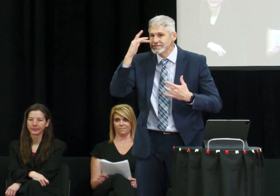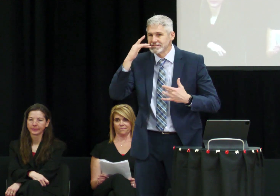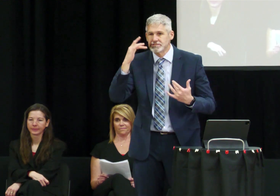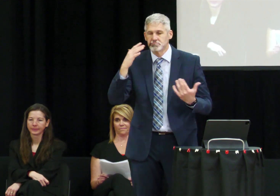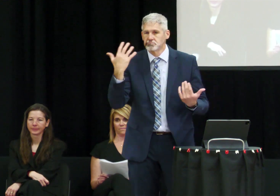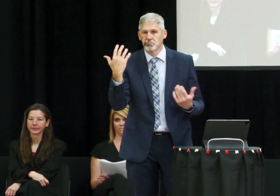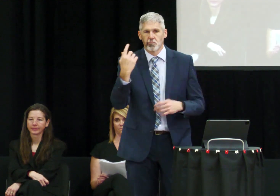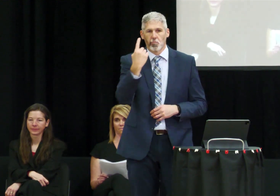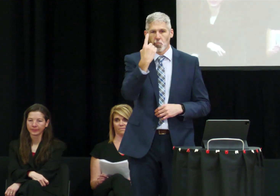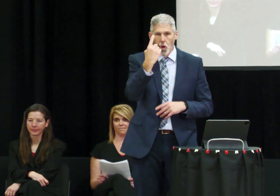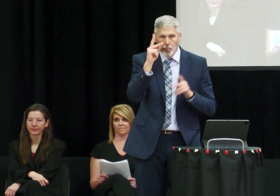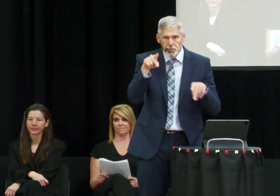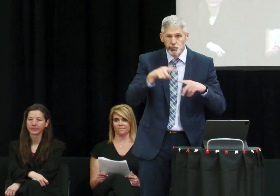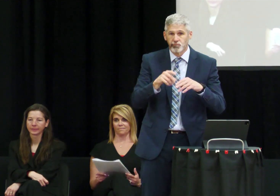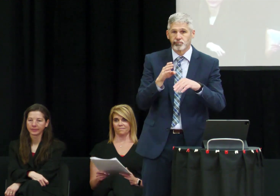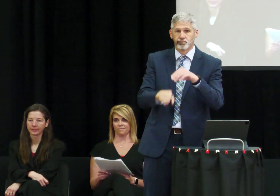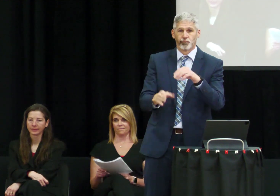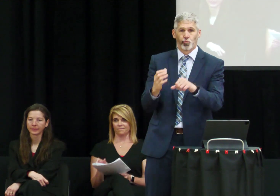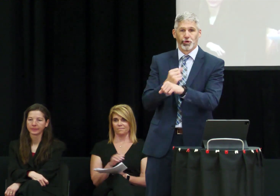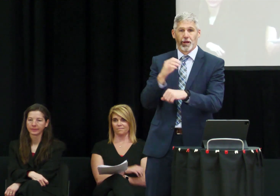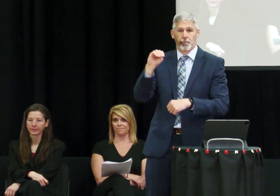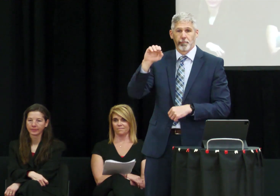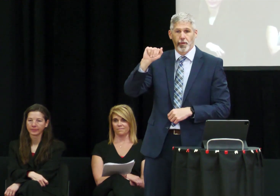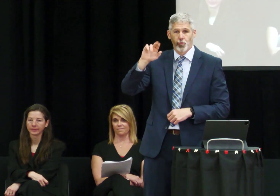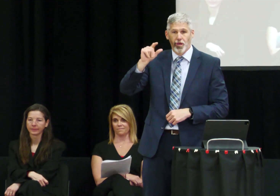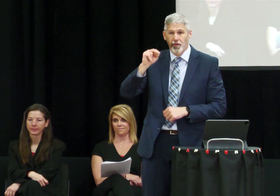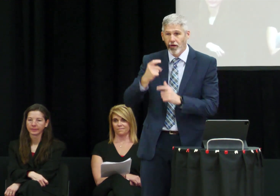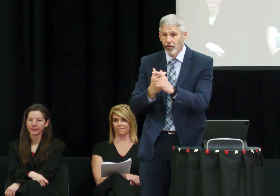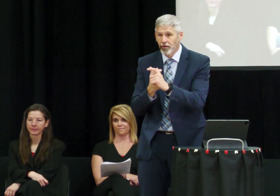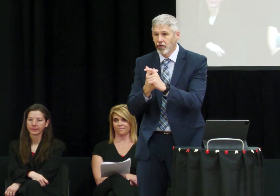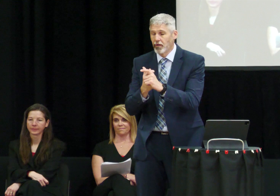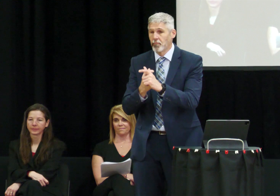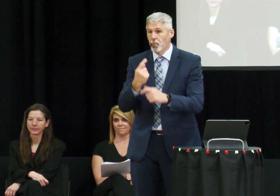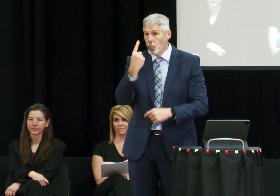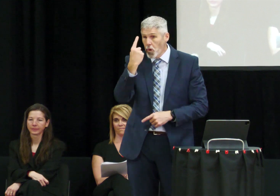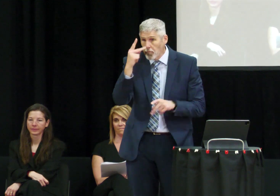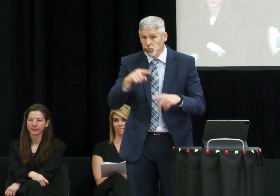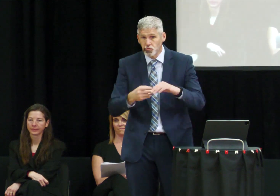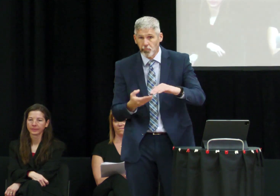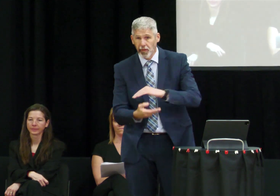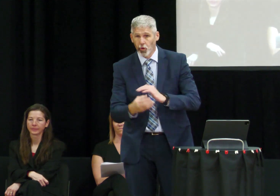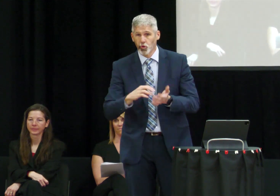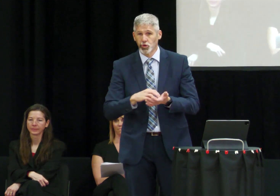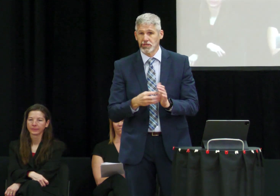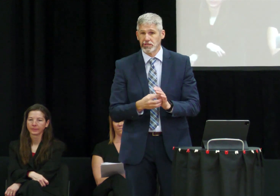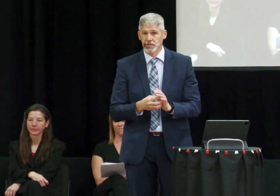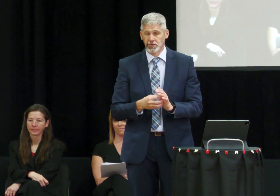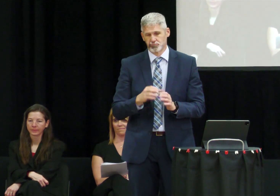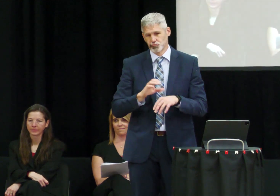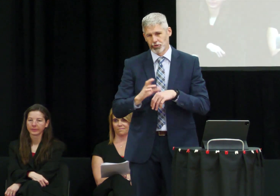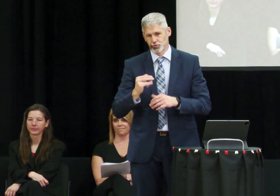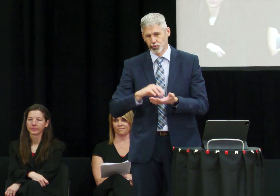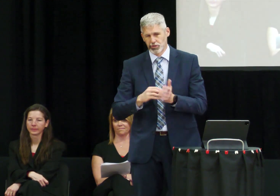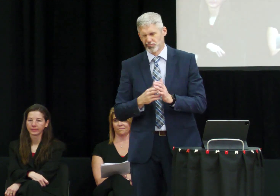find a cure for a disease, one person to run a marathon, one person to bake a tray of cookies.